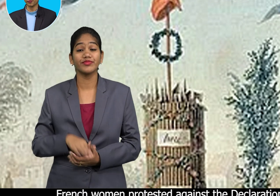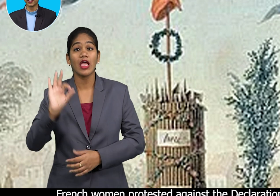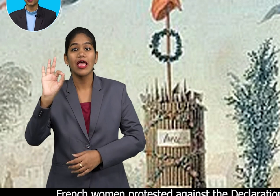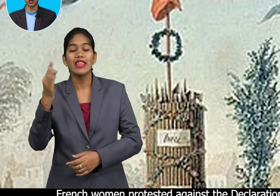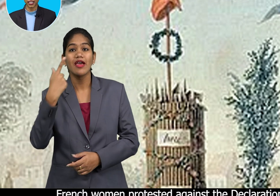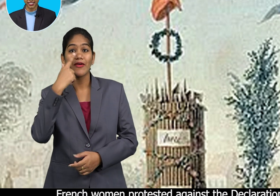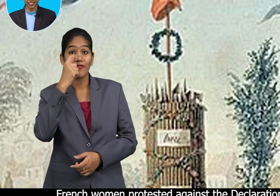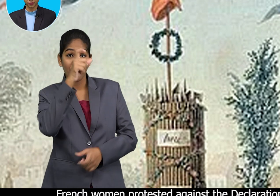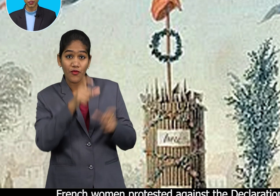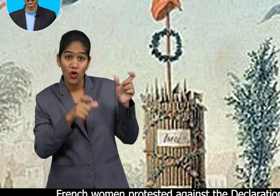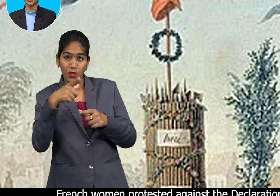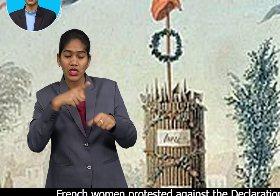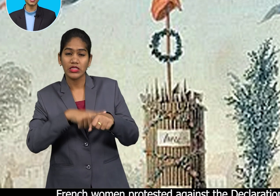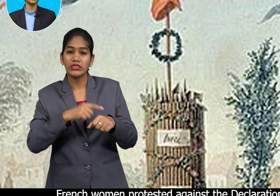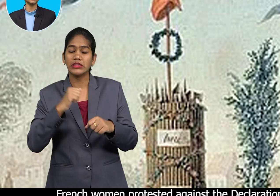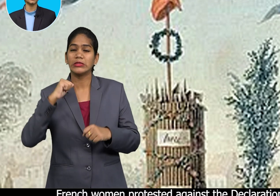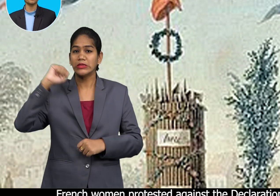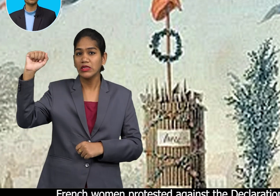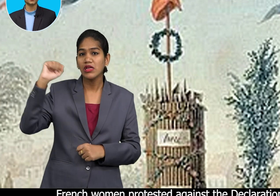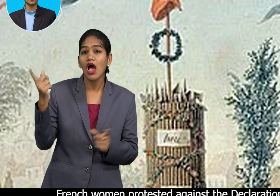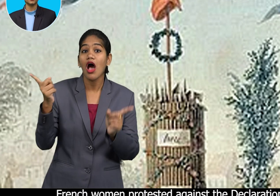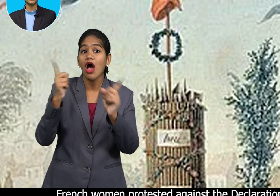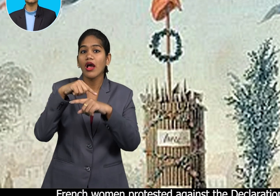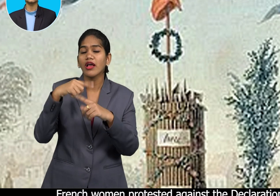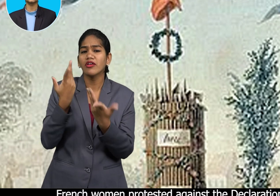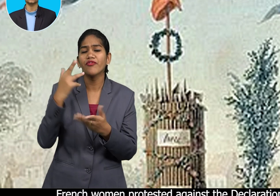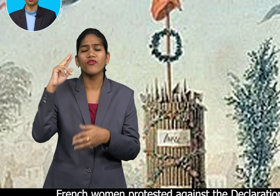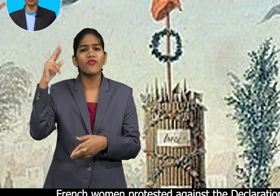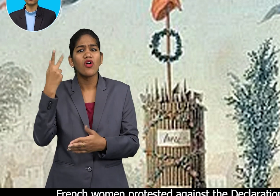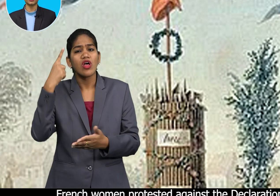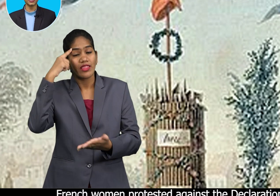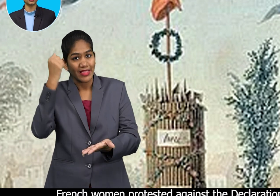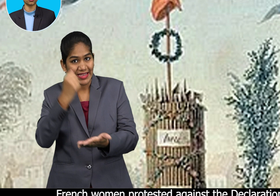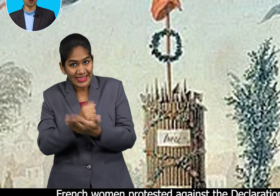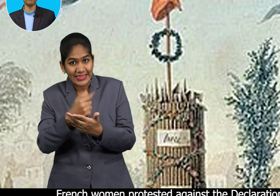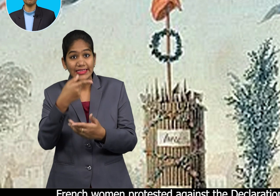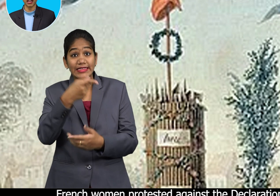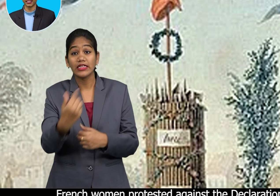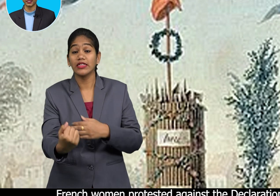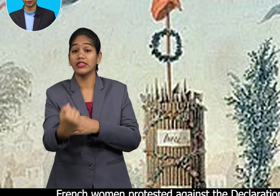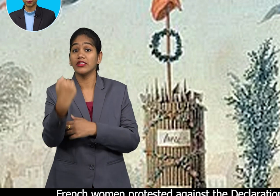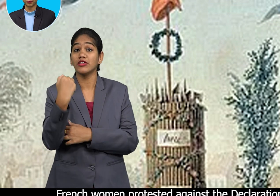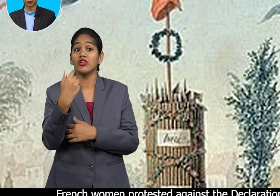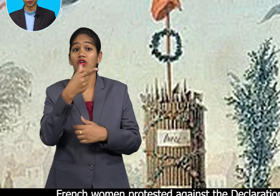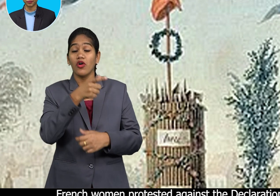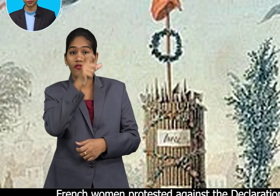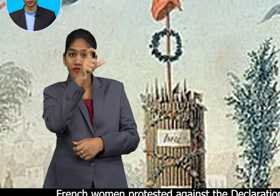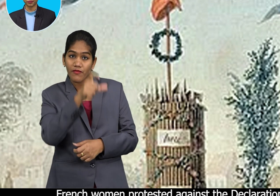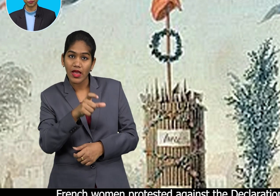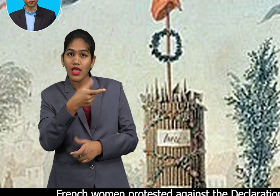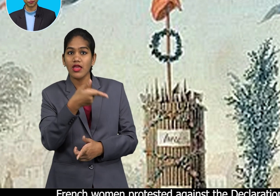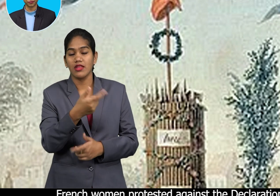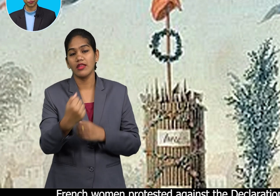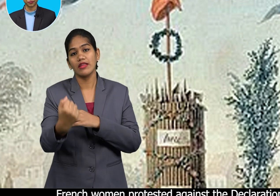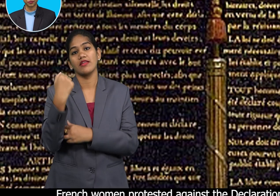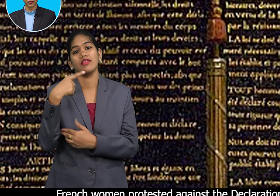French women protested against the Declaration of Rights of Men,